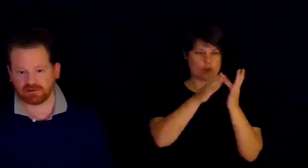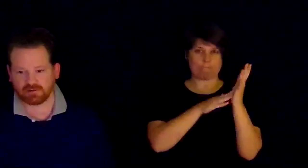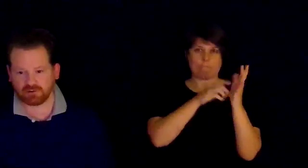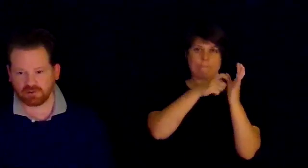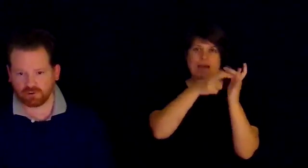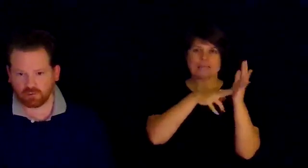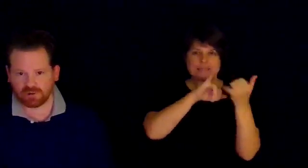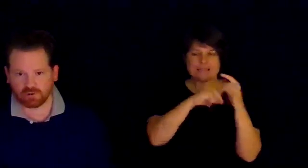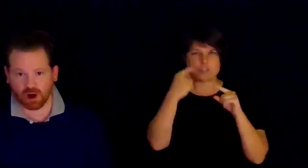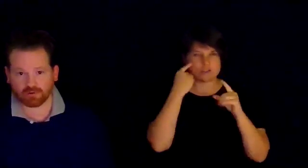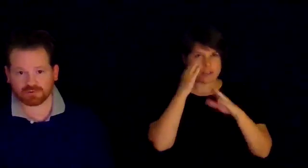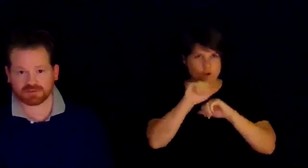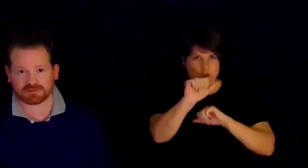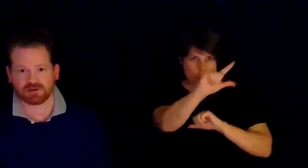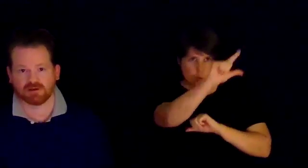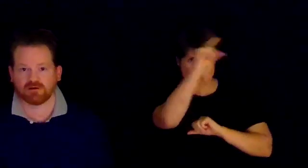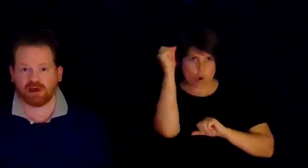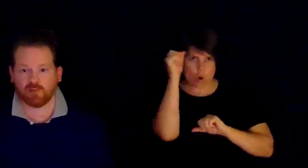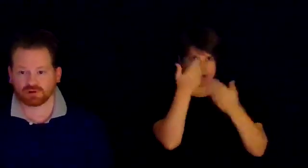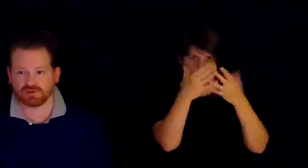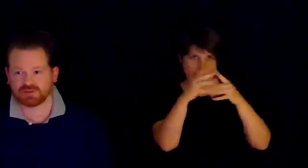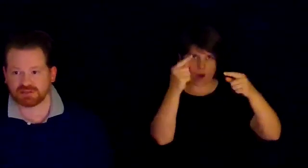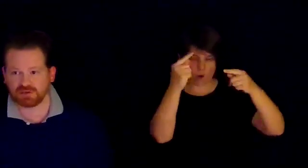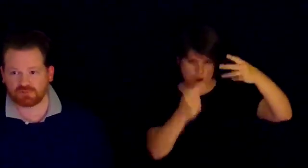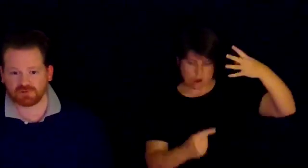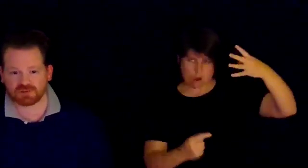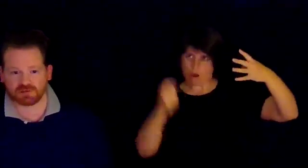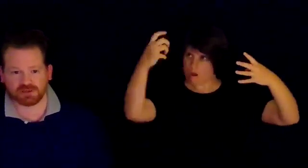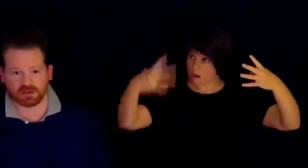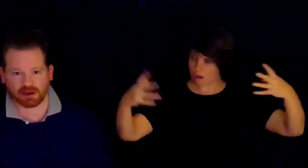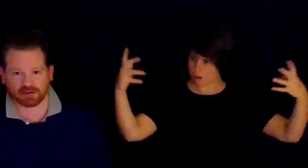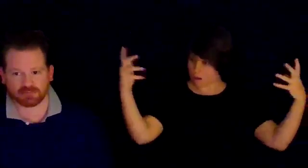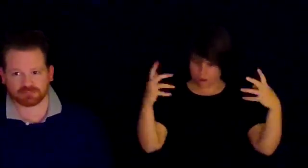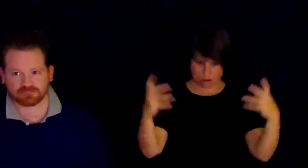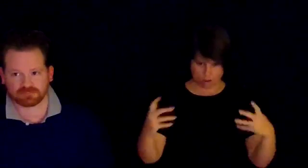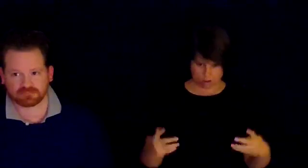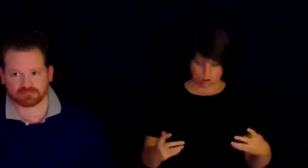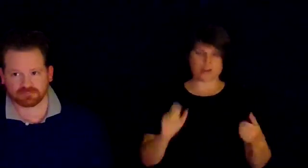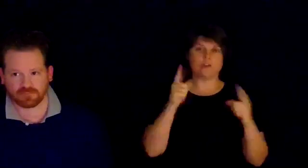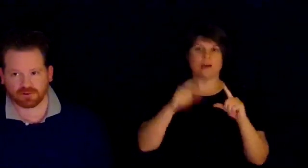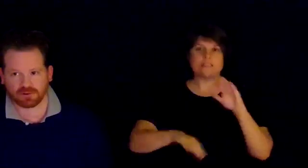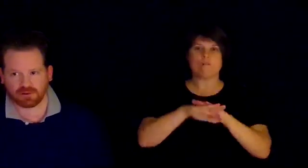link in with your goals and what you see your future looking like.